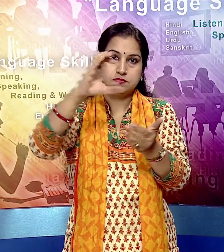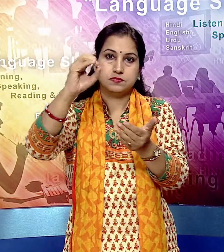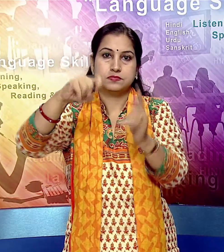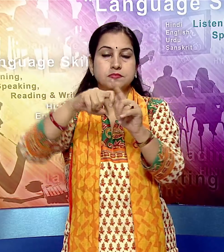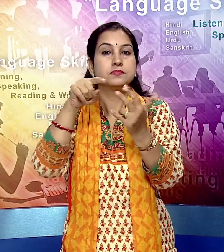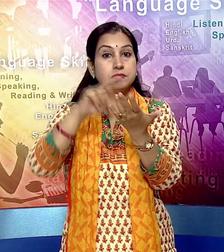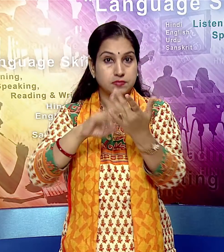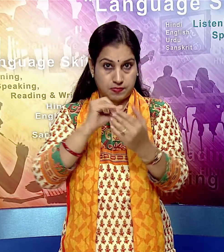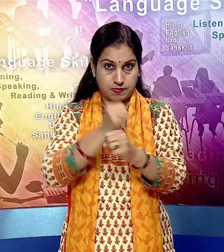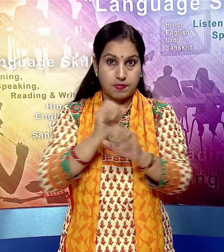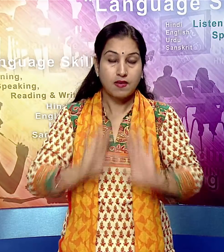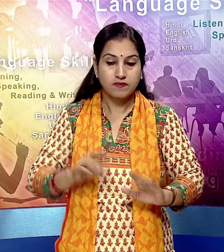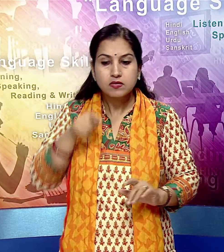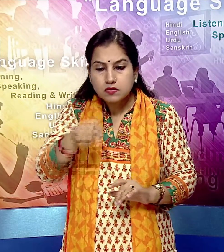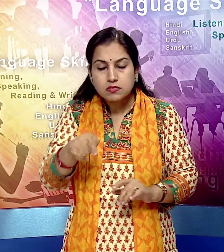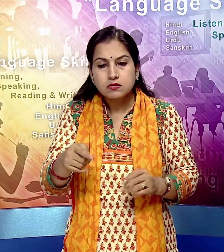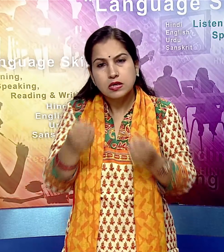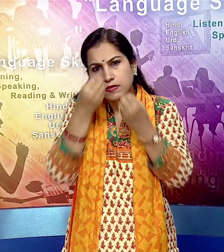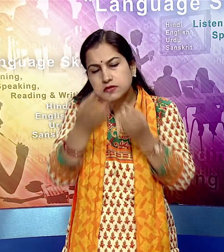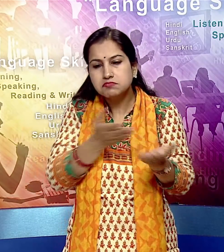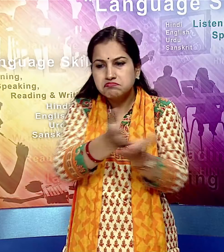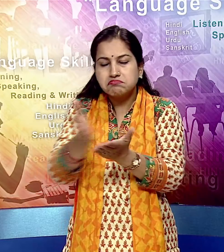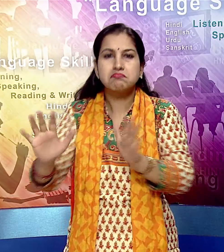These methods are commonly used to cook dal,